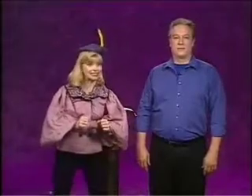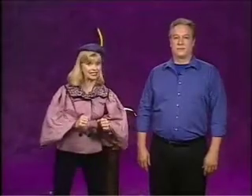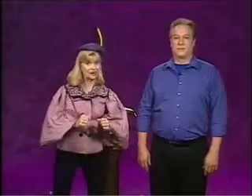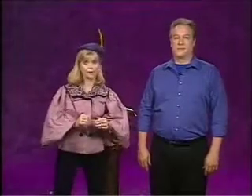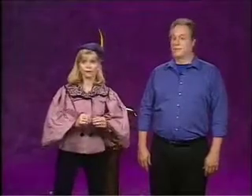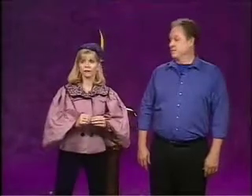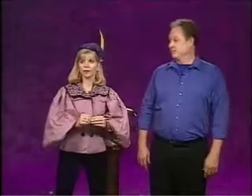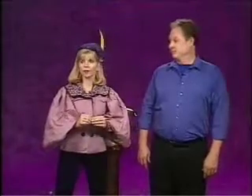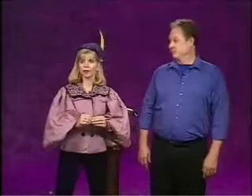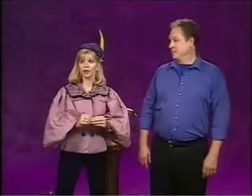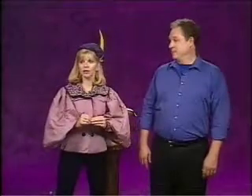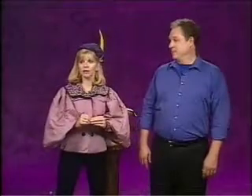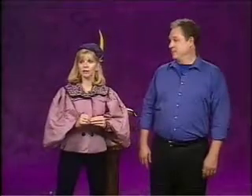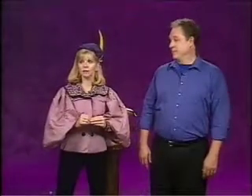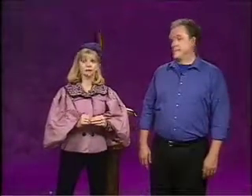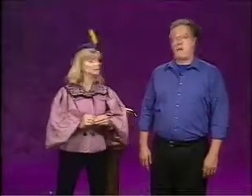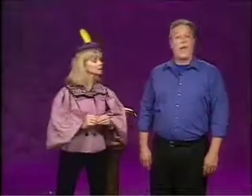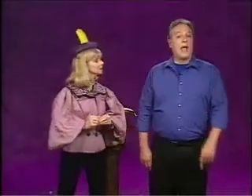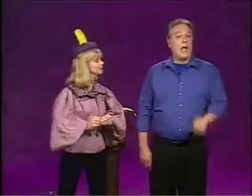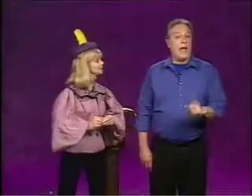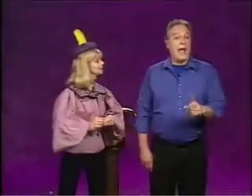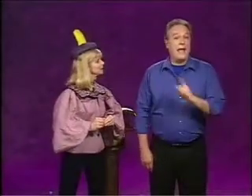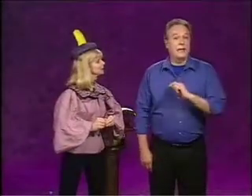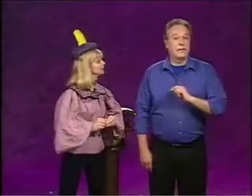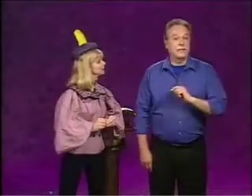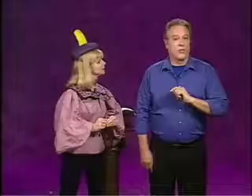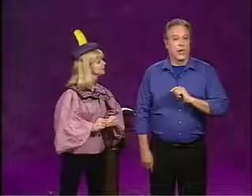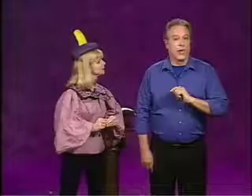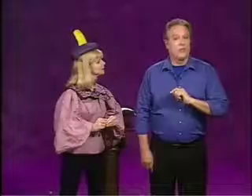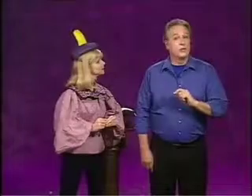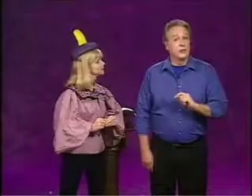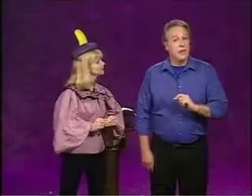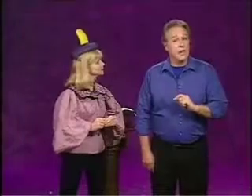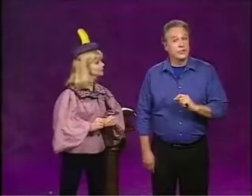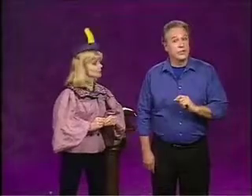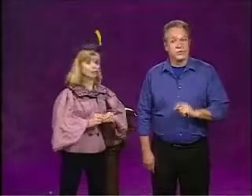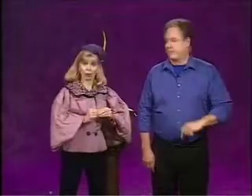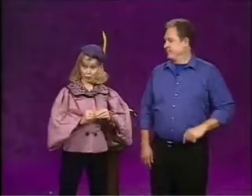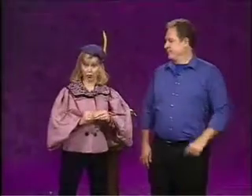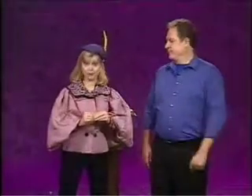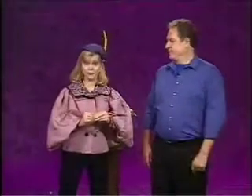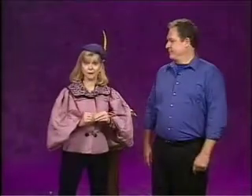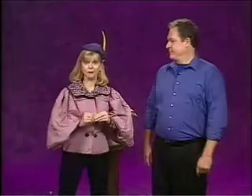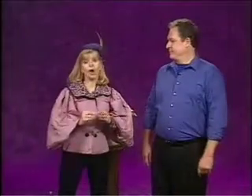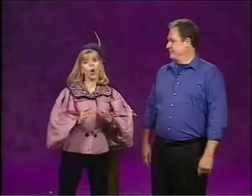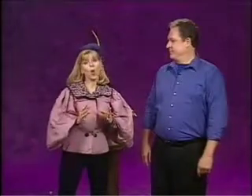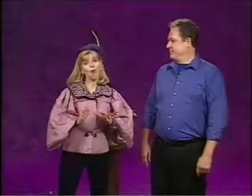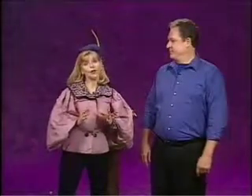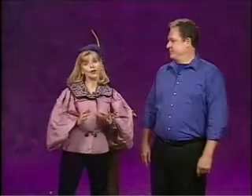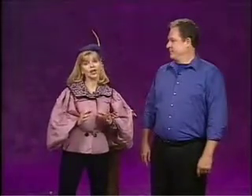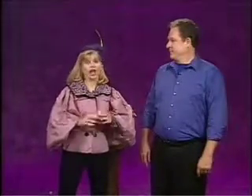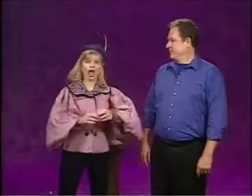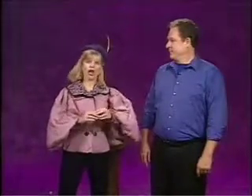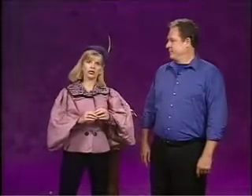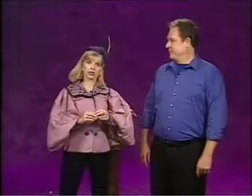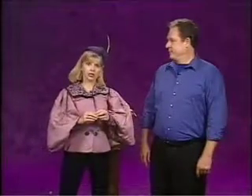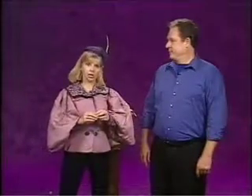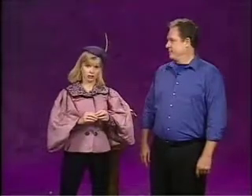enthusiastically, apathetically. And describe duration. Briefly, a while,